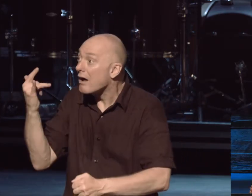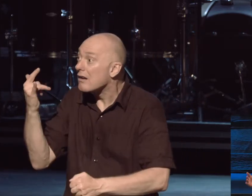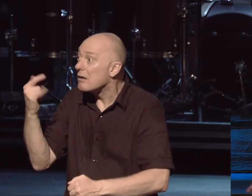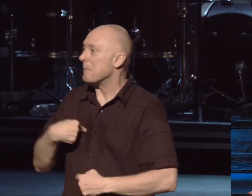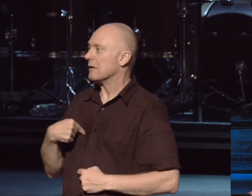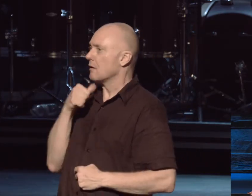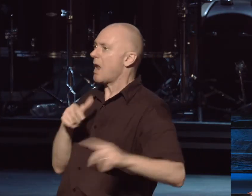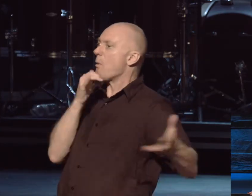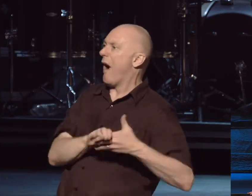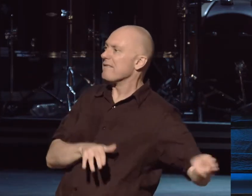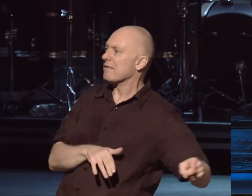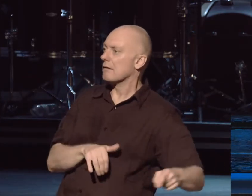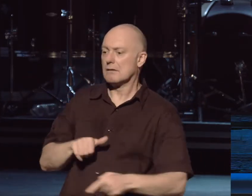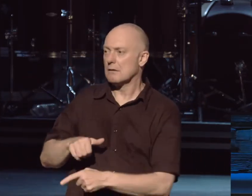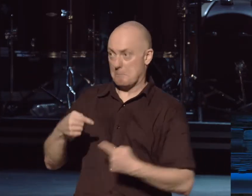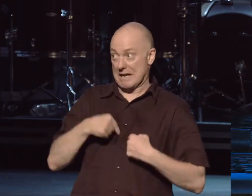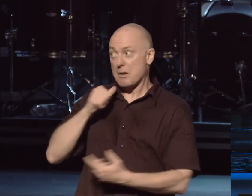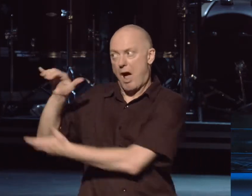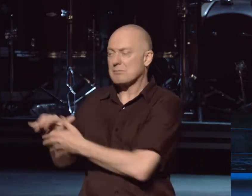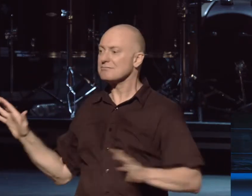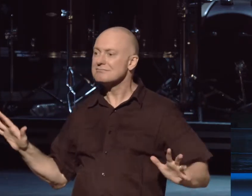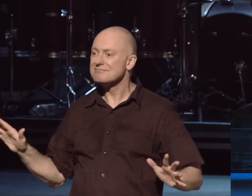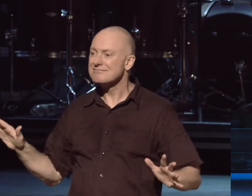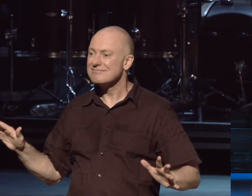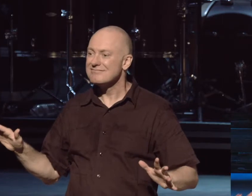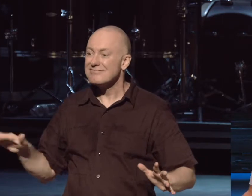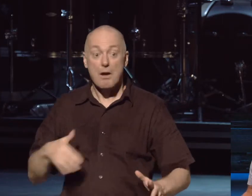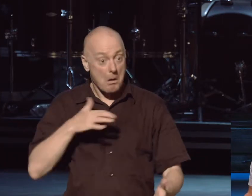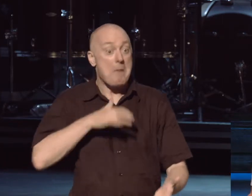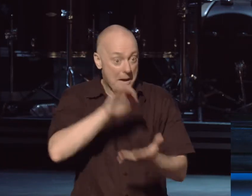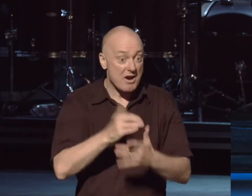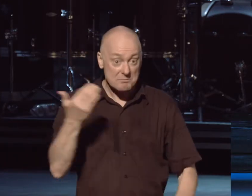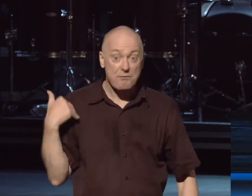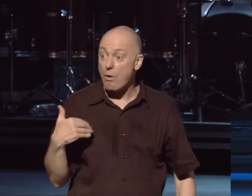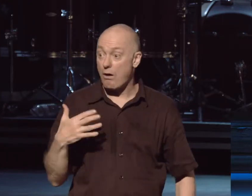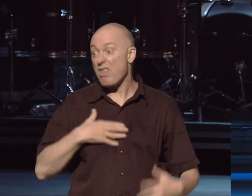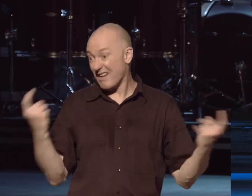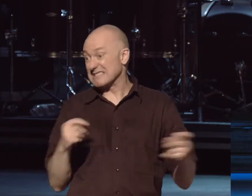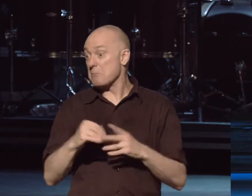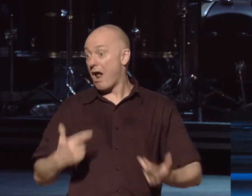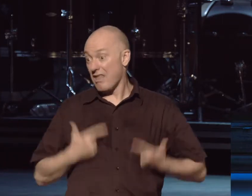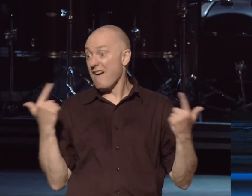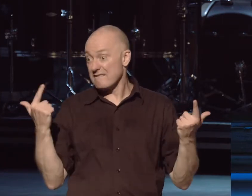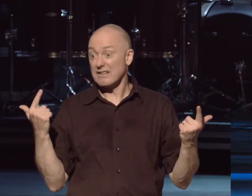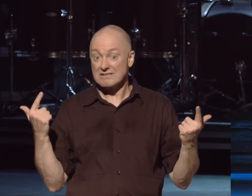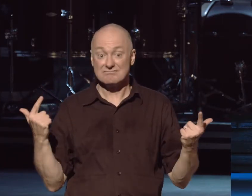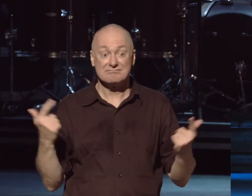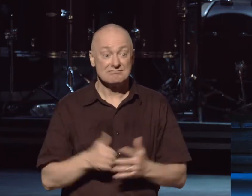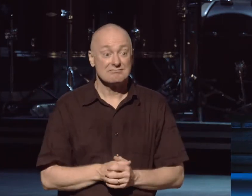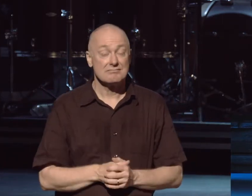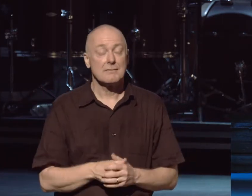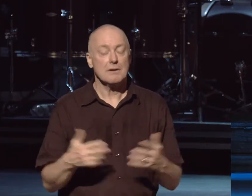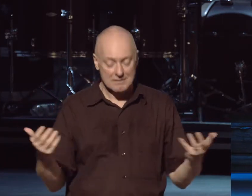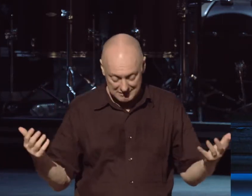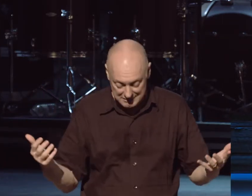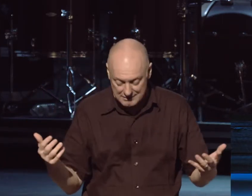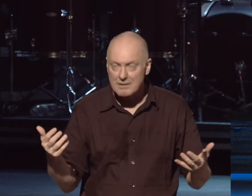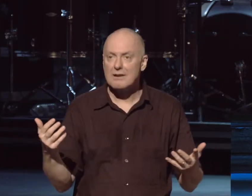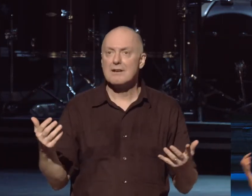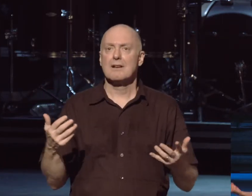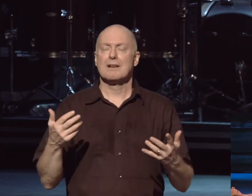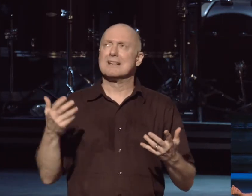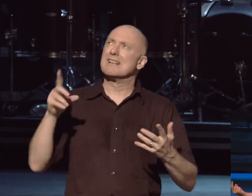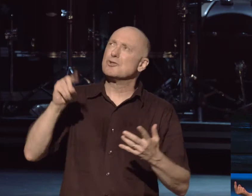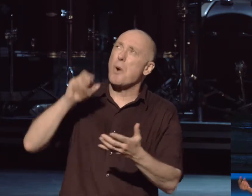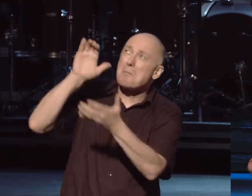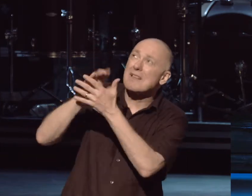I've been in situations in the past in my own marriage. I got a lot of sin in my life. The ability in this moment, do I believe what God says or do I